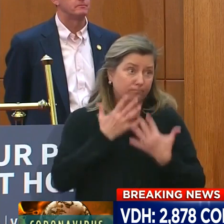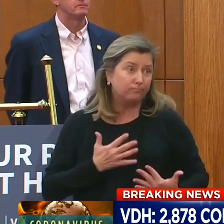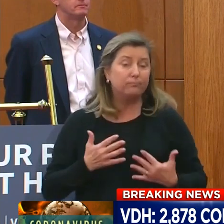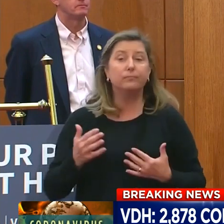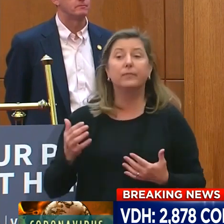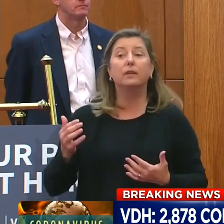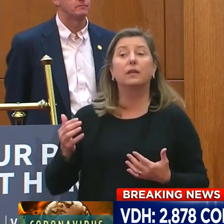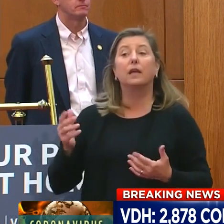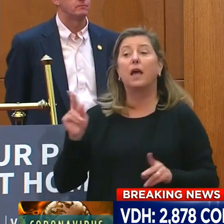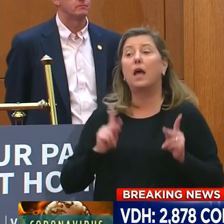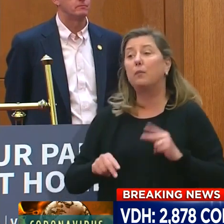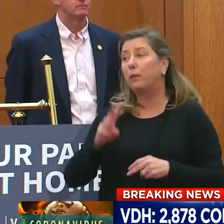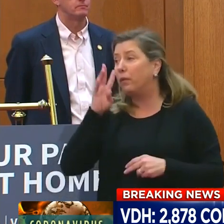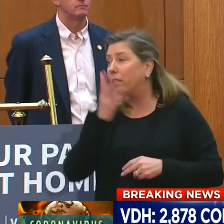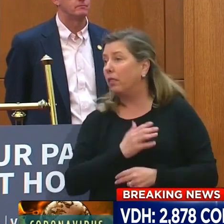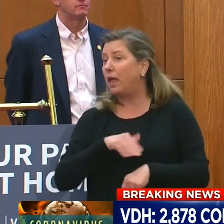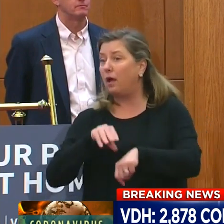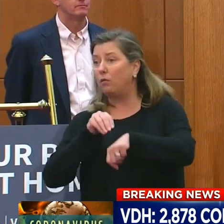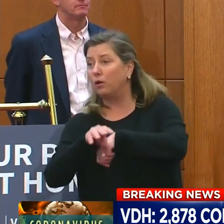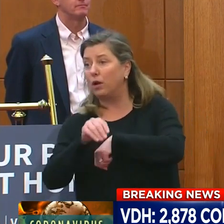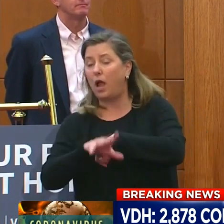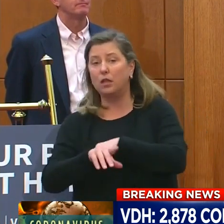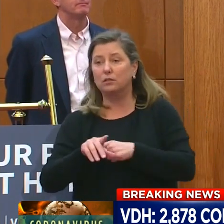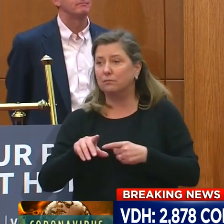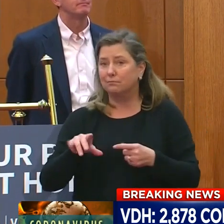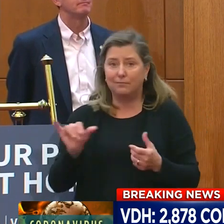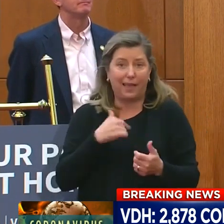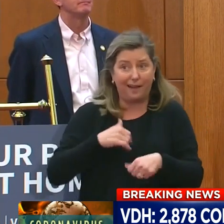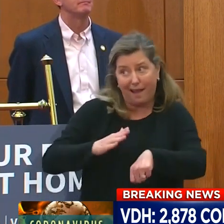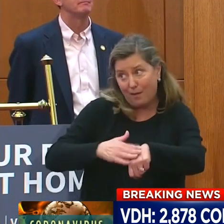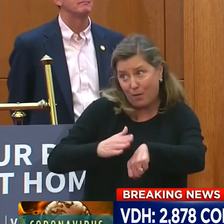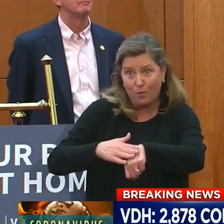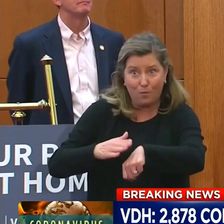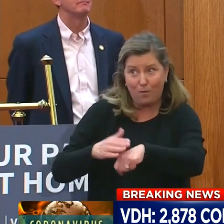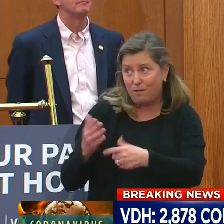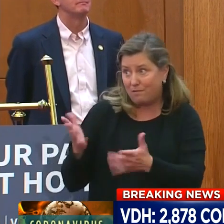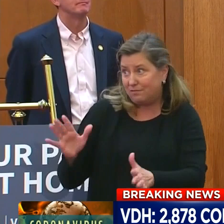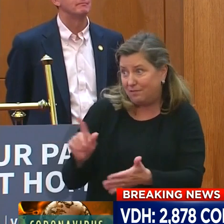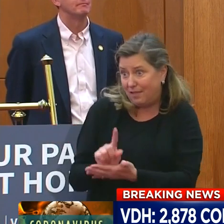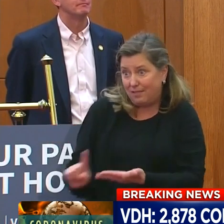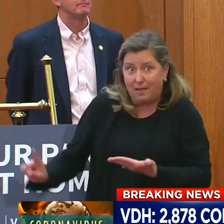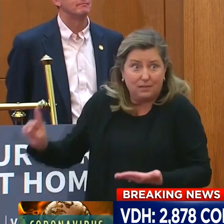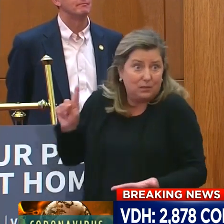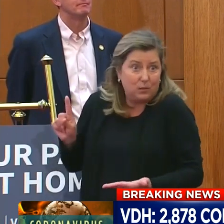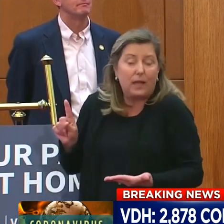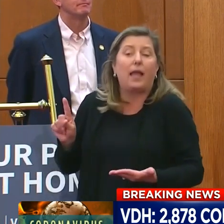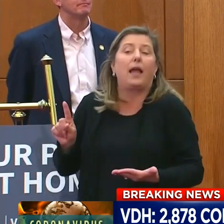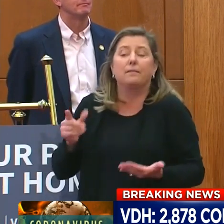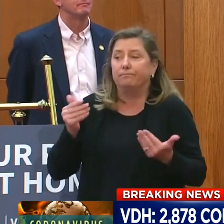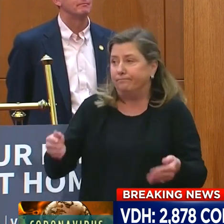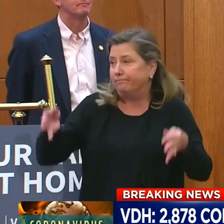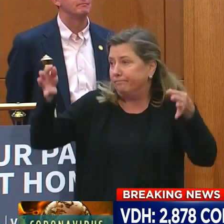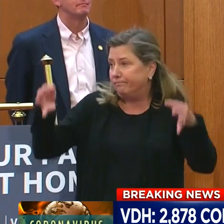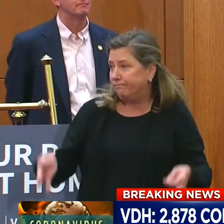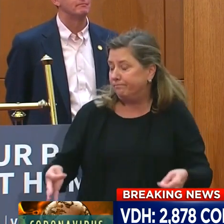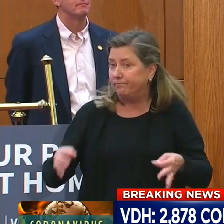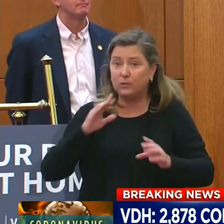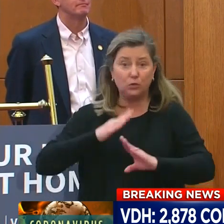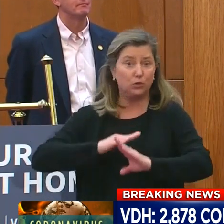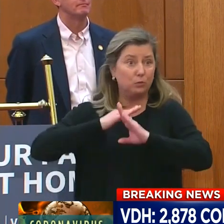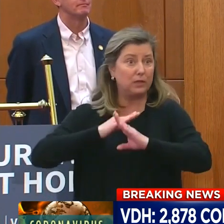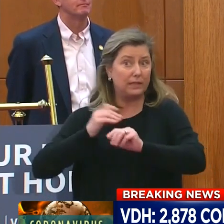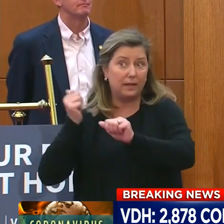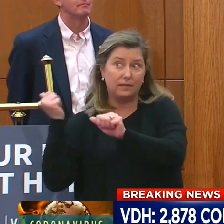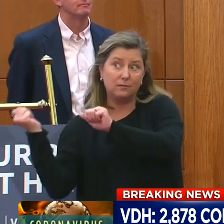weren't abiding by our guidelines, just as I warned about last week, and so the decision was made to protect